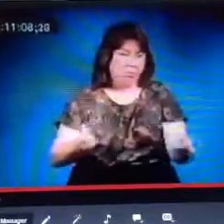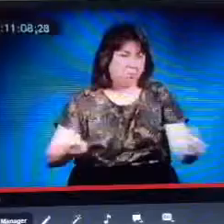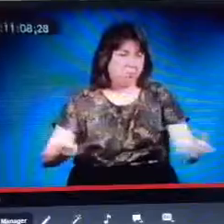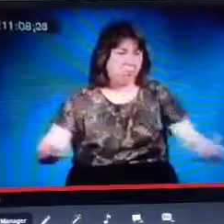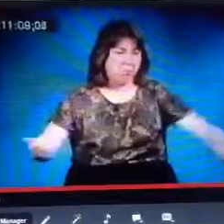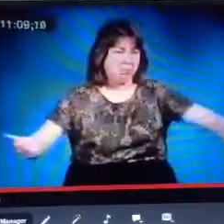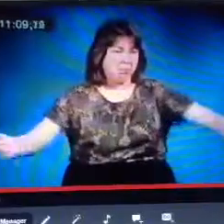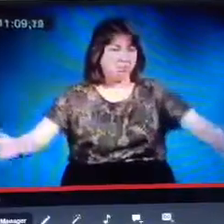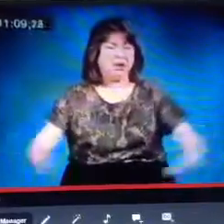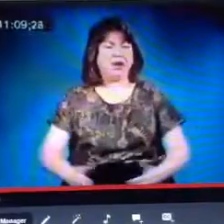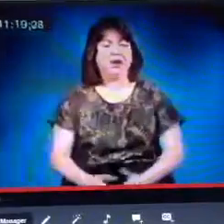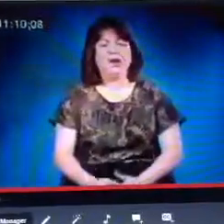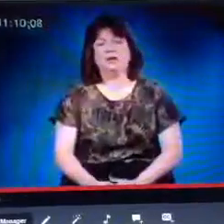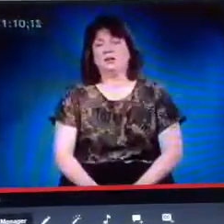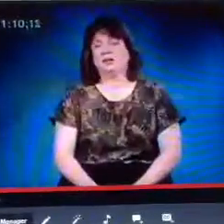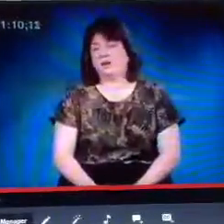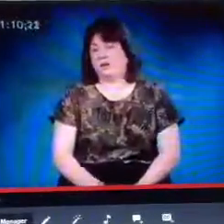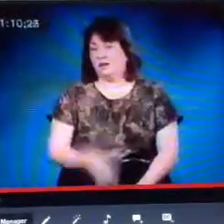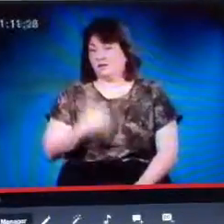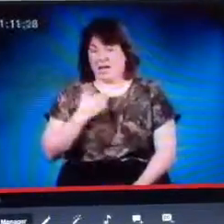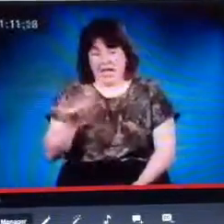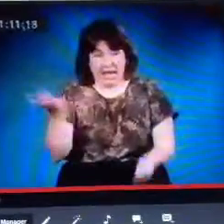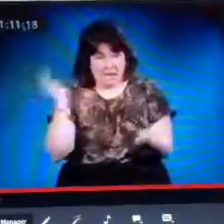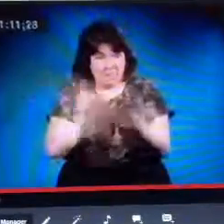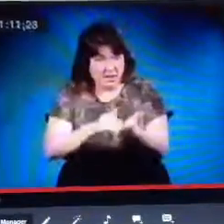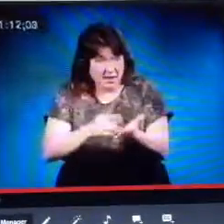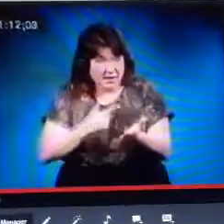And again, as I went to sleep, it felt better.